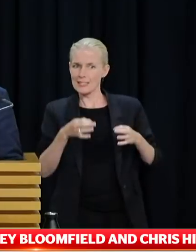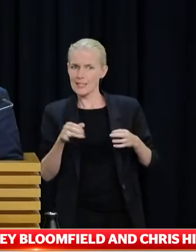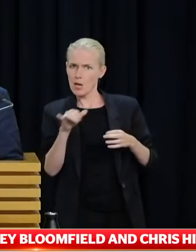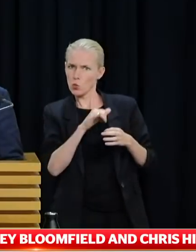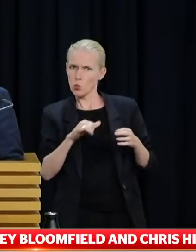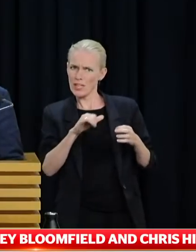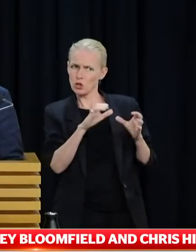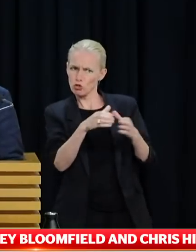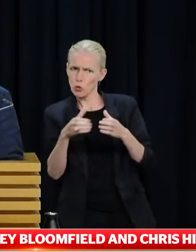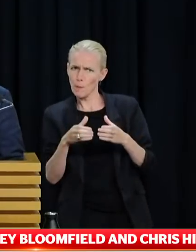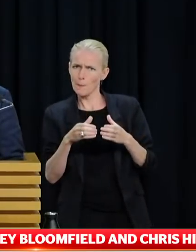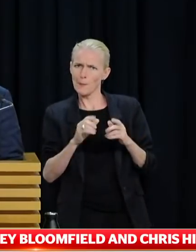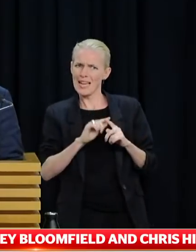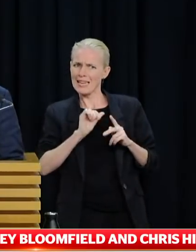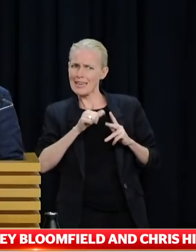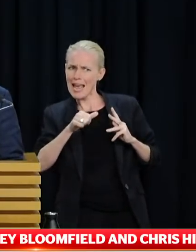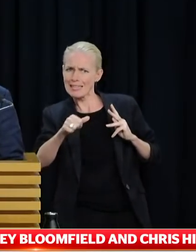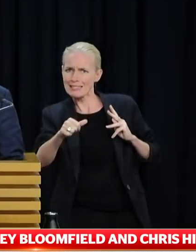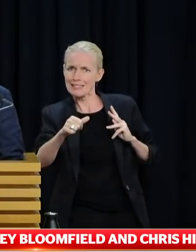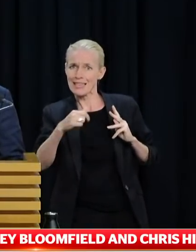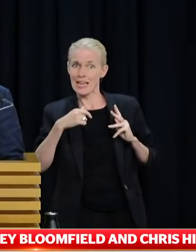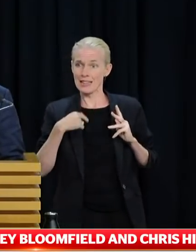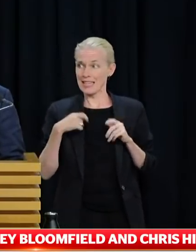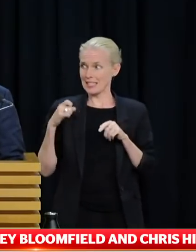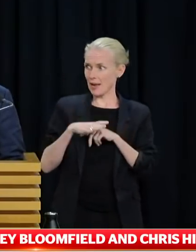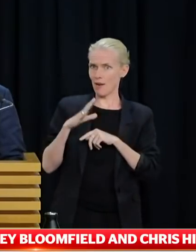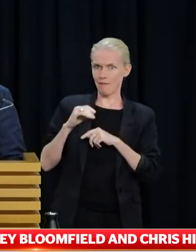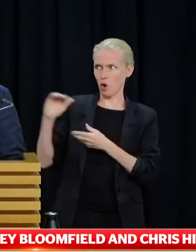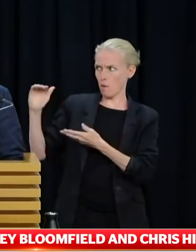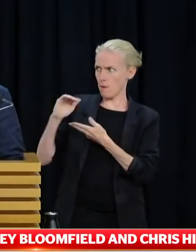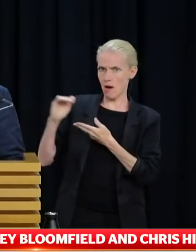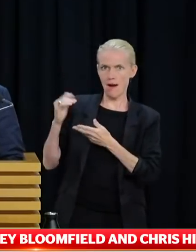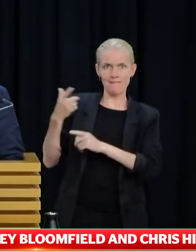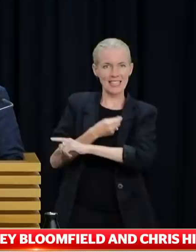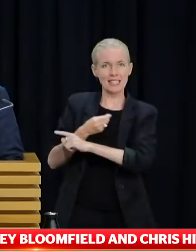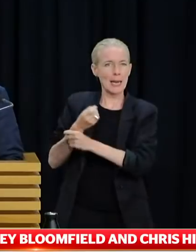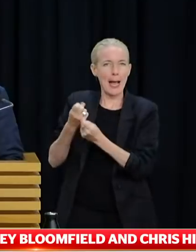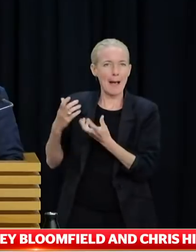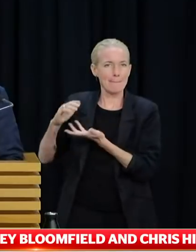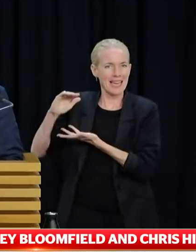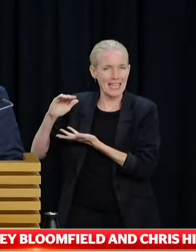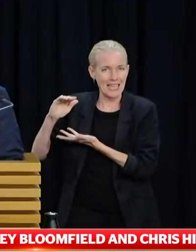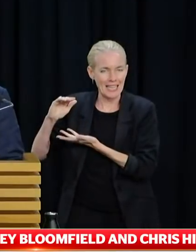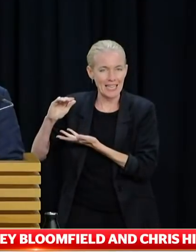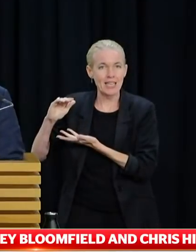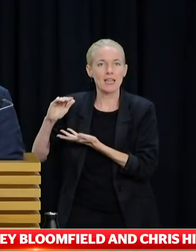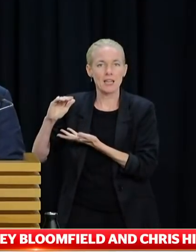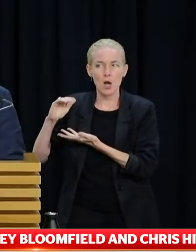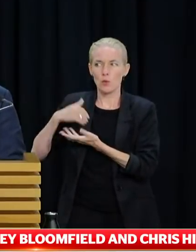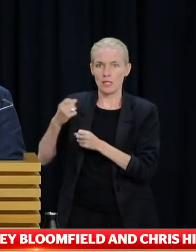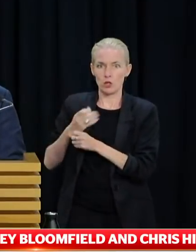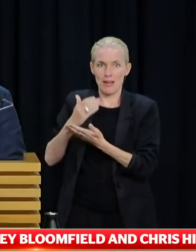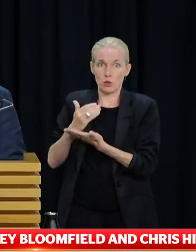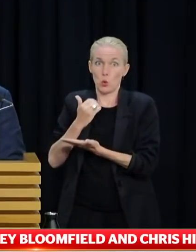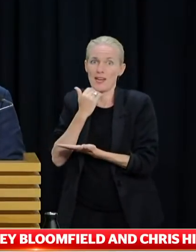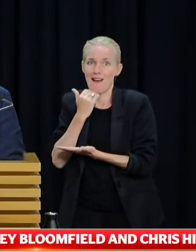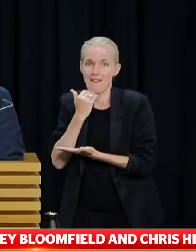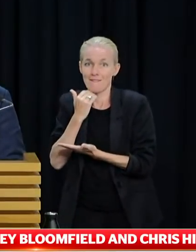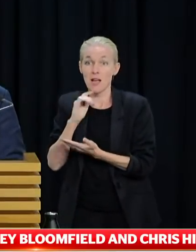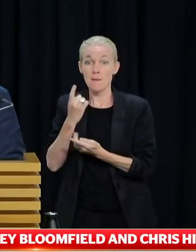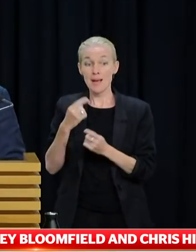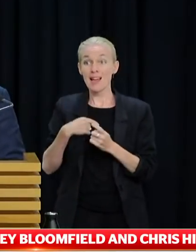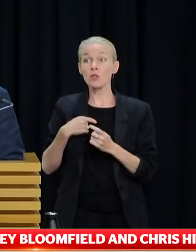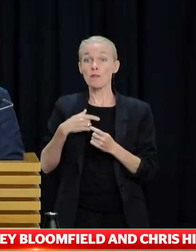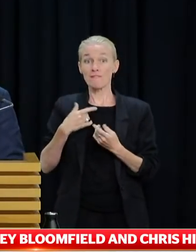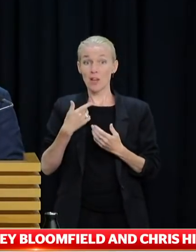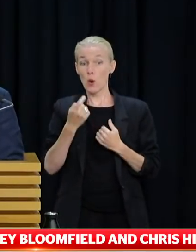partly driven by how many vaccines we have available to make sure that we can keep that forward momentum going. But it will include other frontline